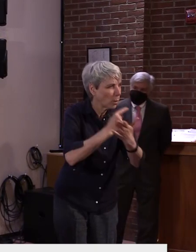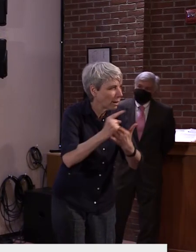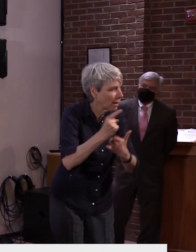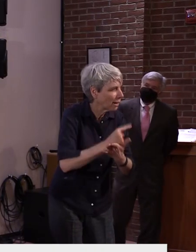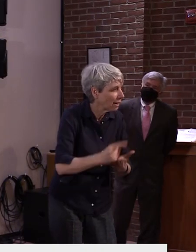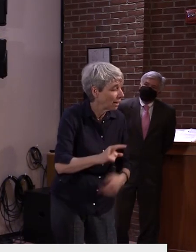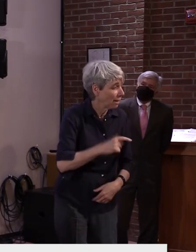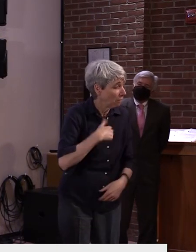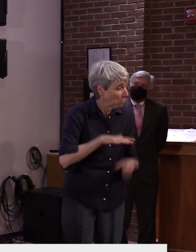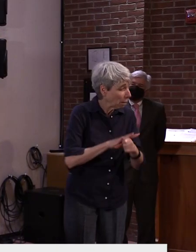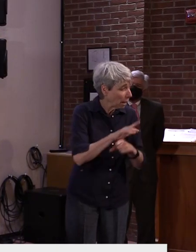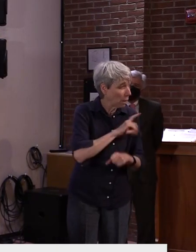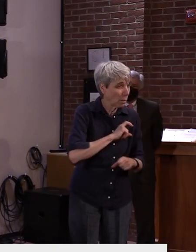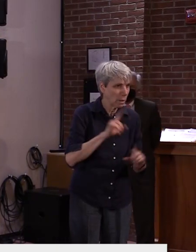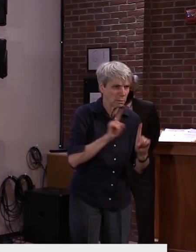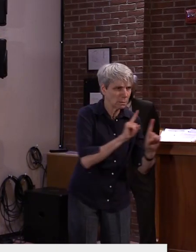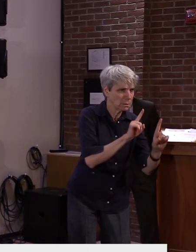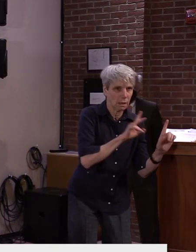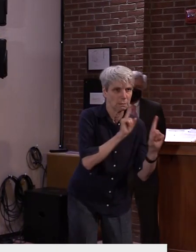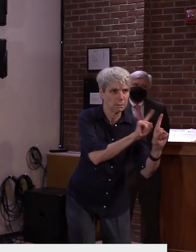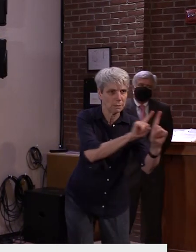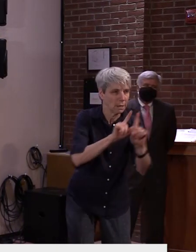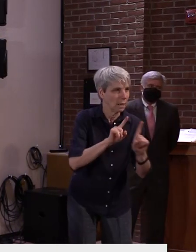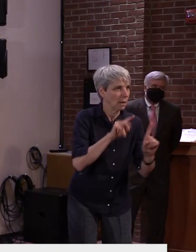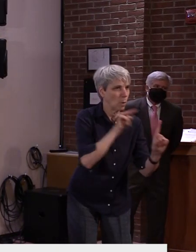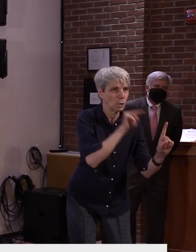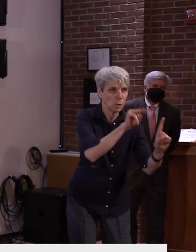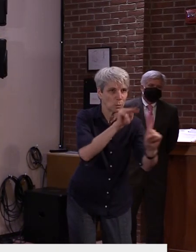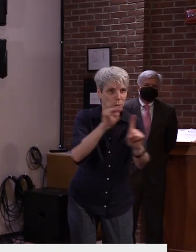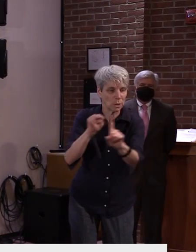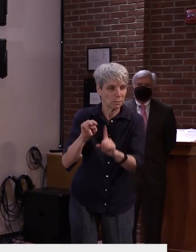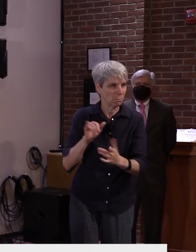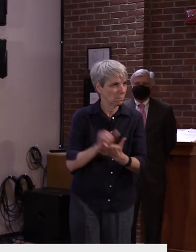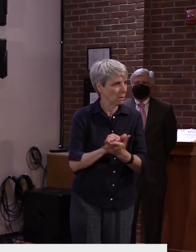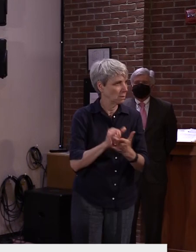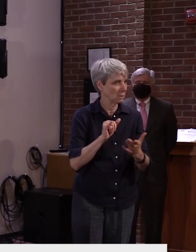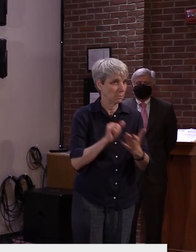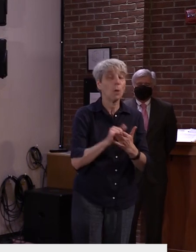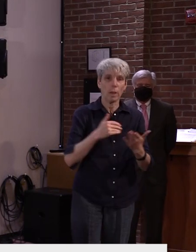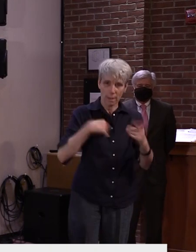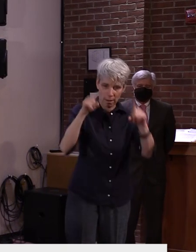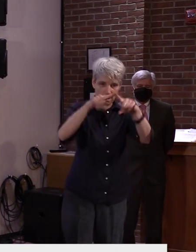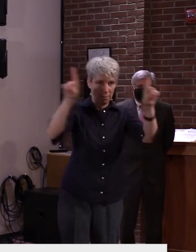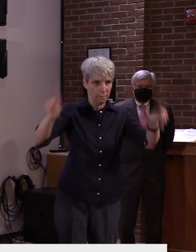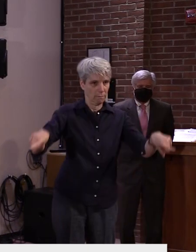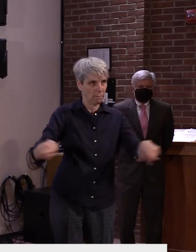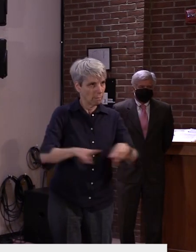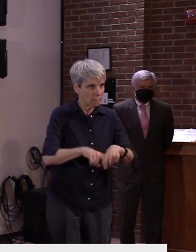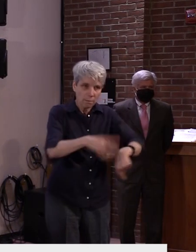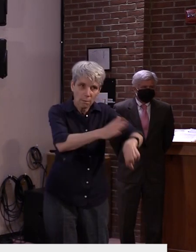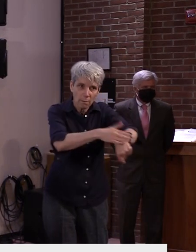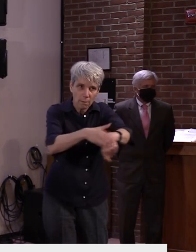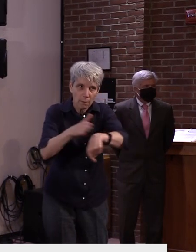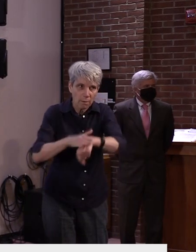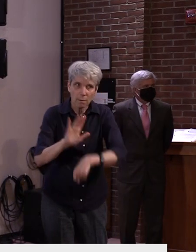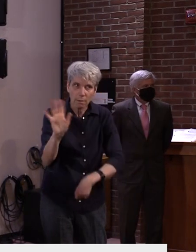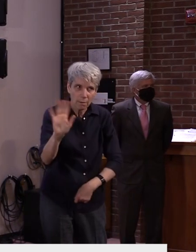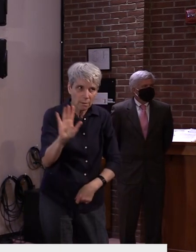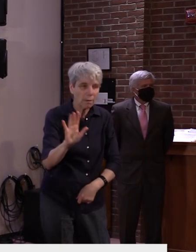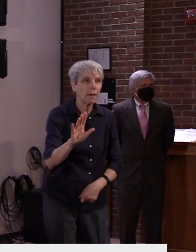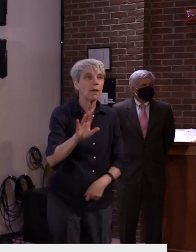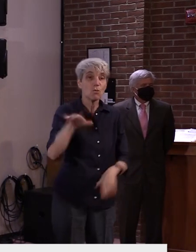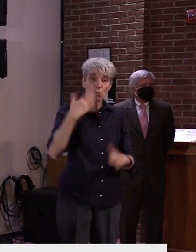down every single person coming in. There are signs available. We try to make sure that